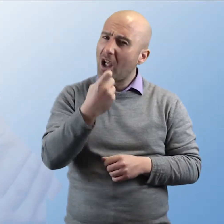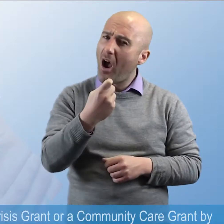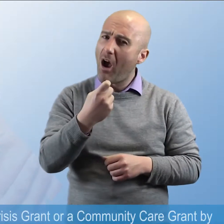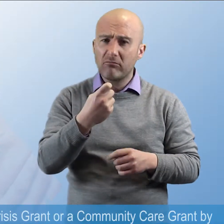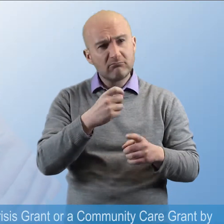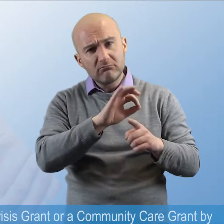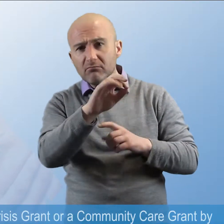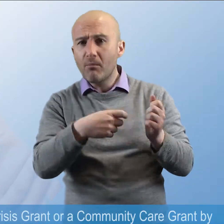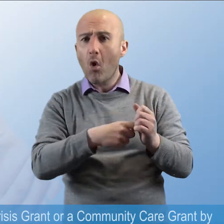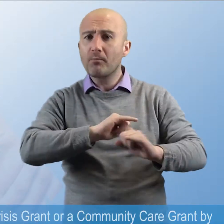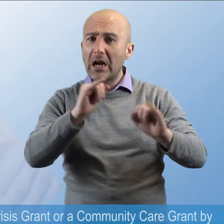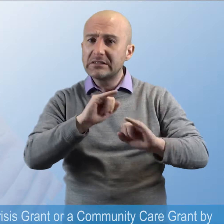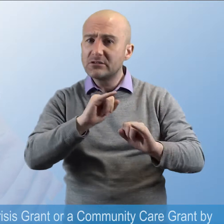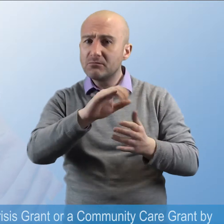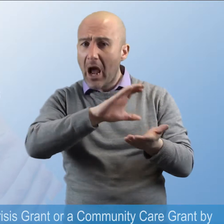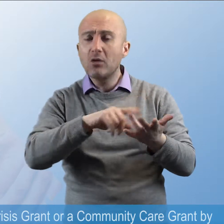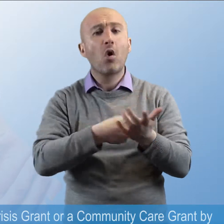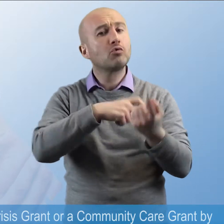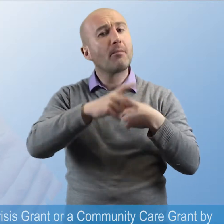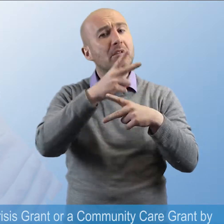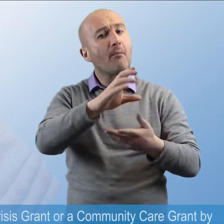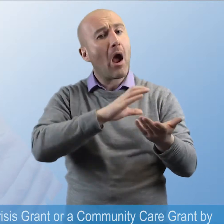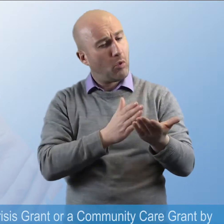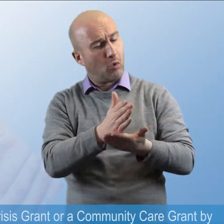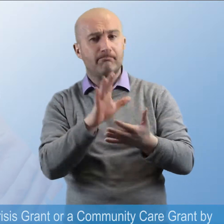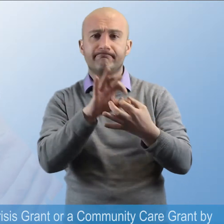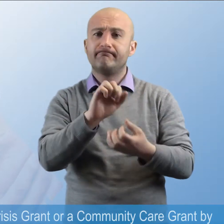for a crisis grant or a community care grant by contacting your council.